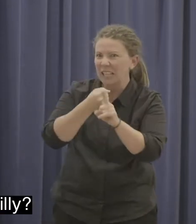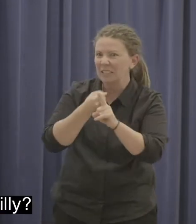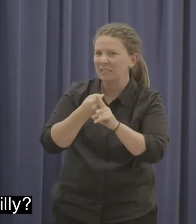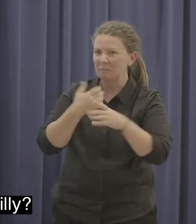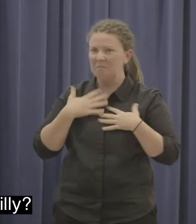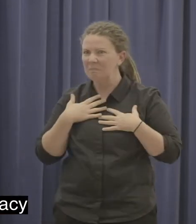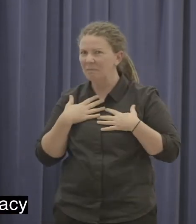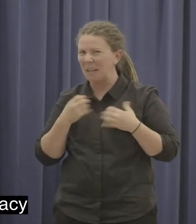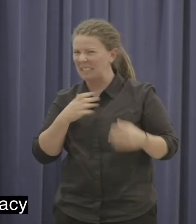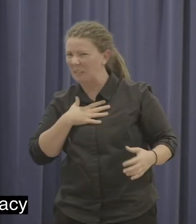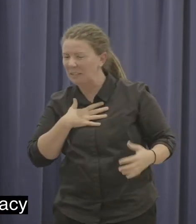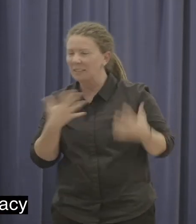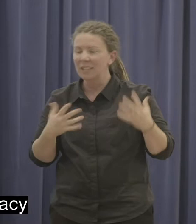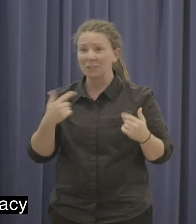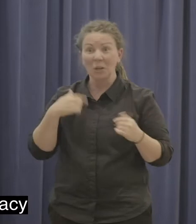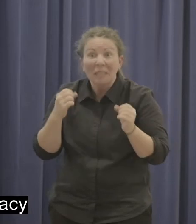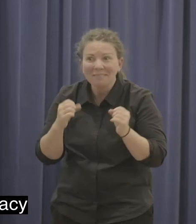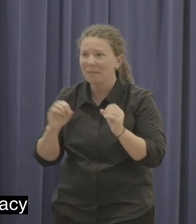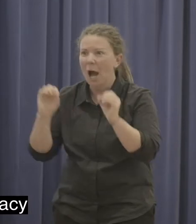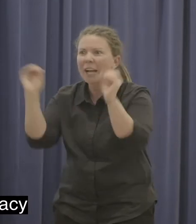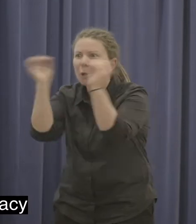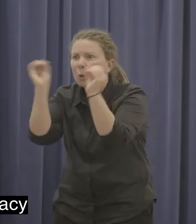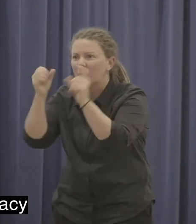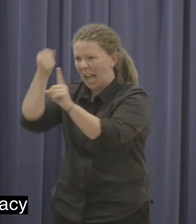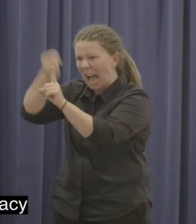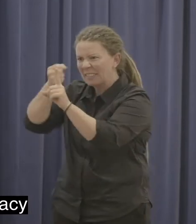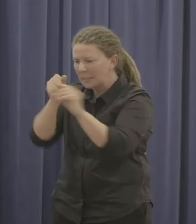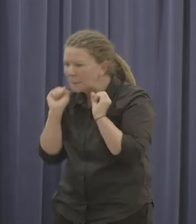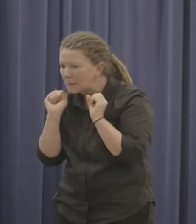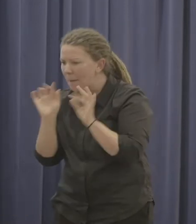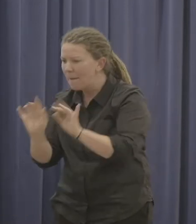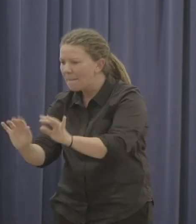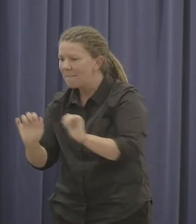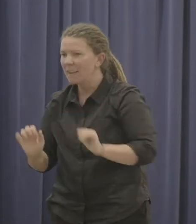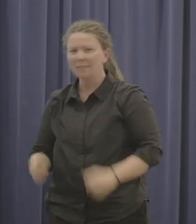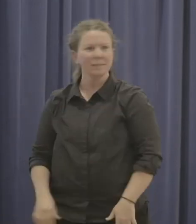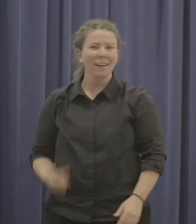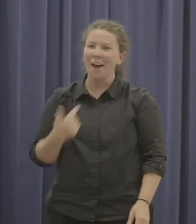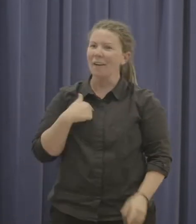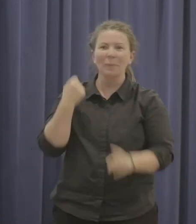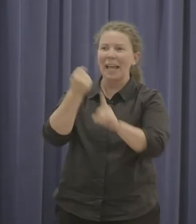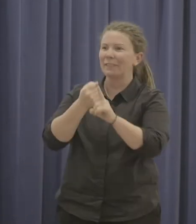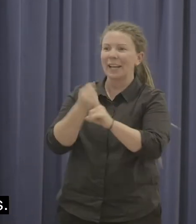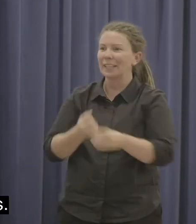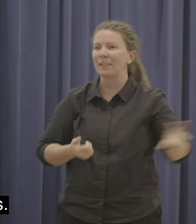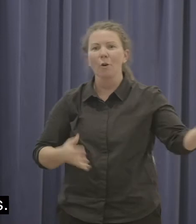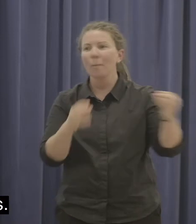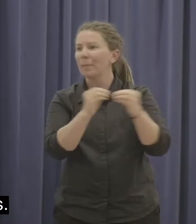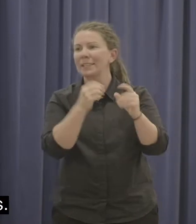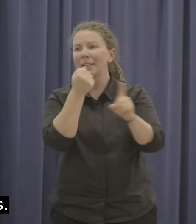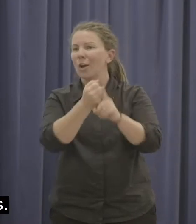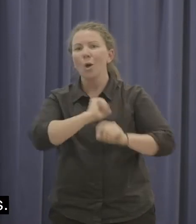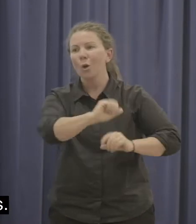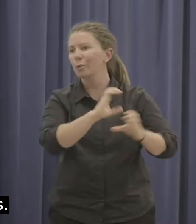Billy? So I actually Googled advocacy and realised that I've been Billy's advocate for